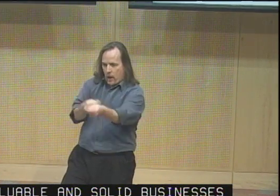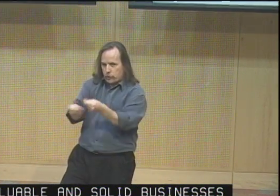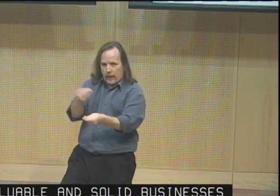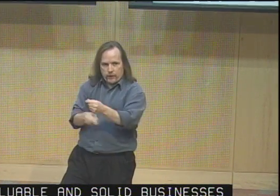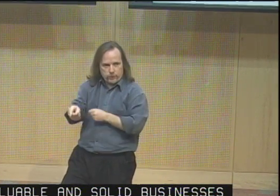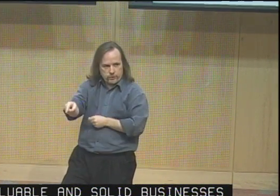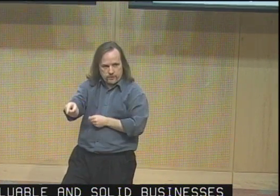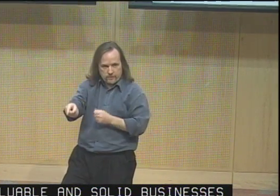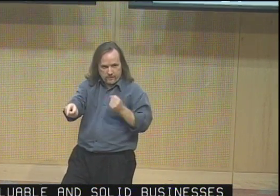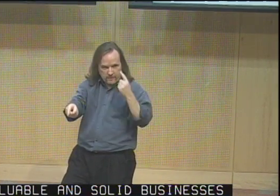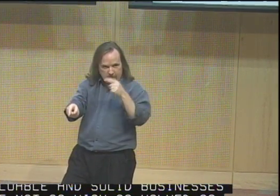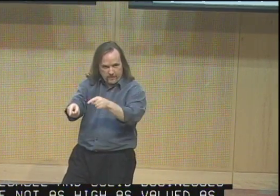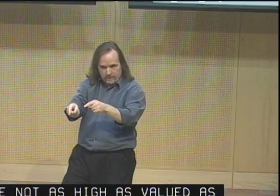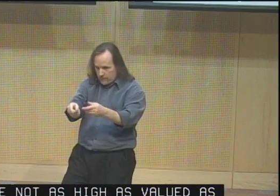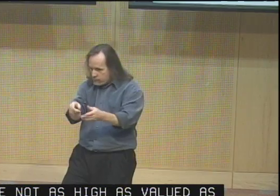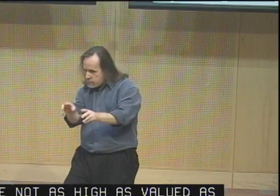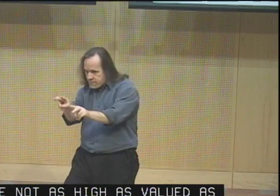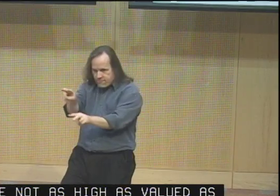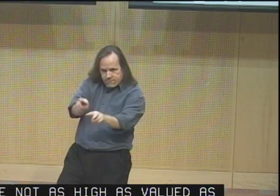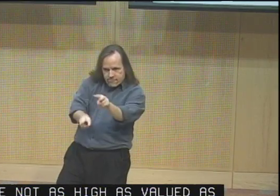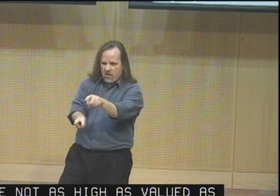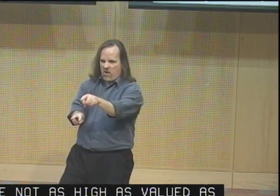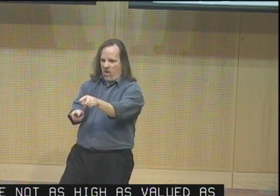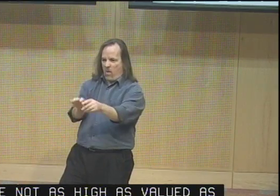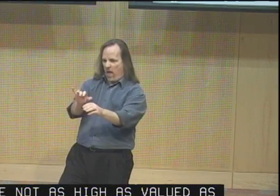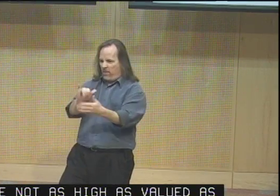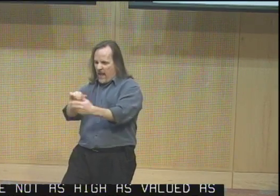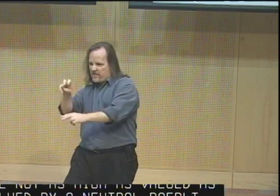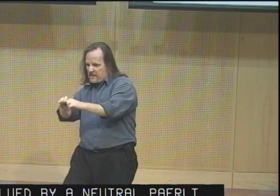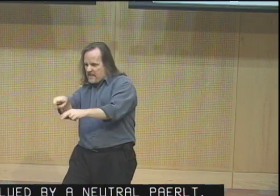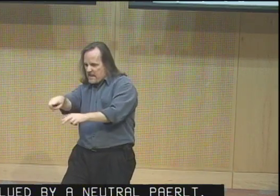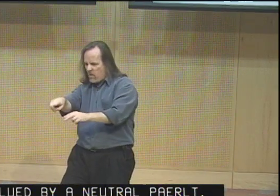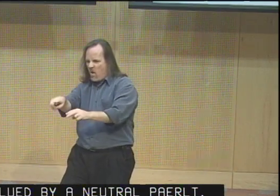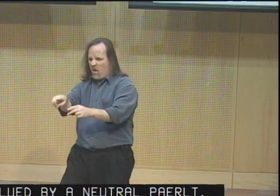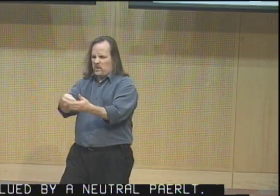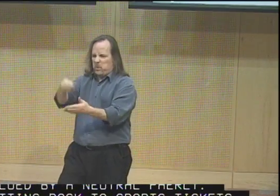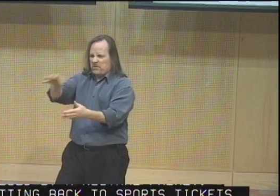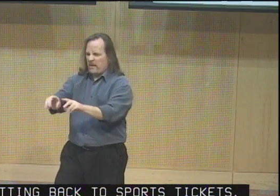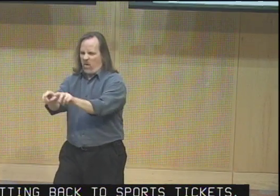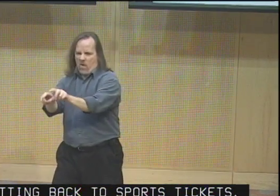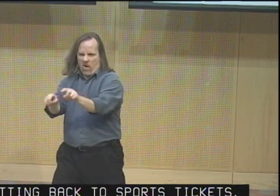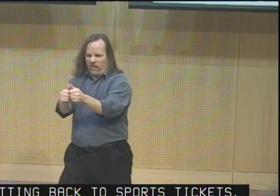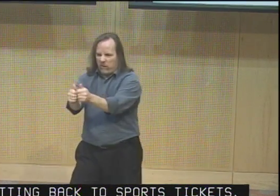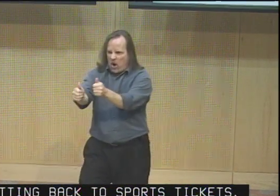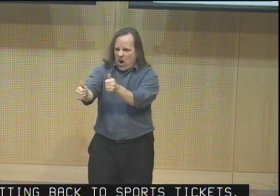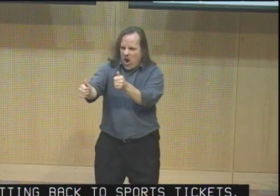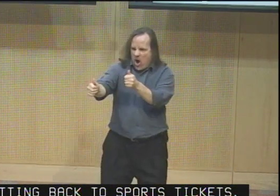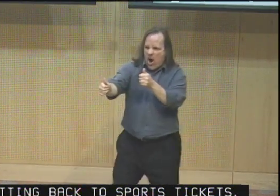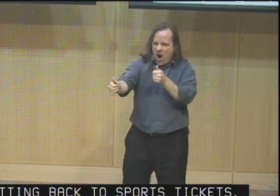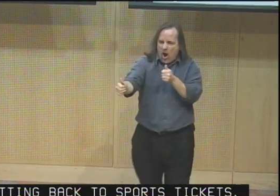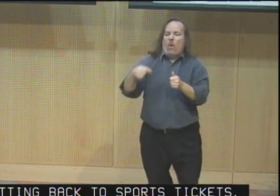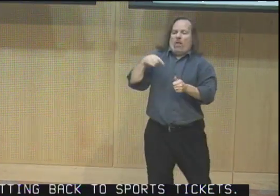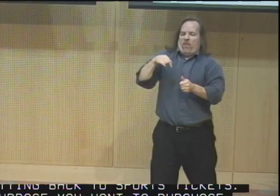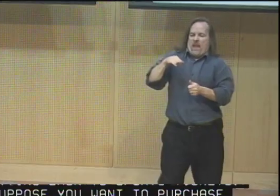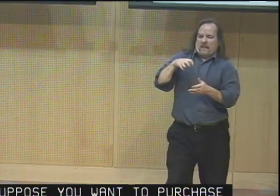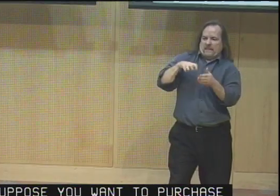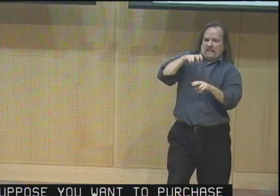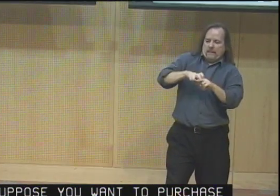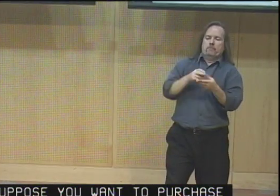tickets online. You can go to a ticket exchange online retailer, and then you can select your seat